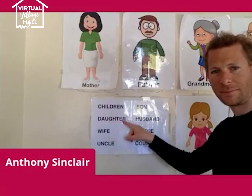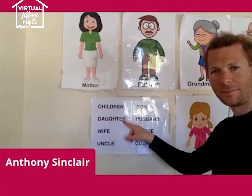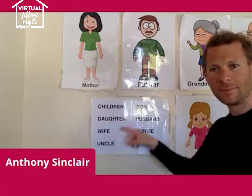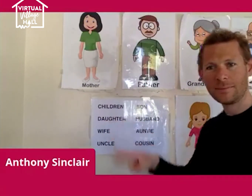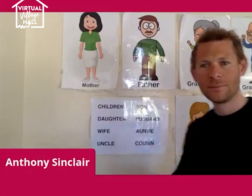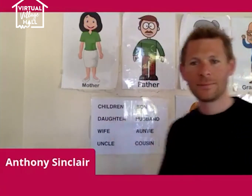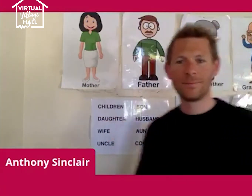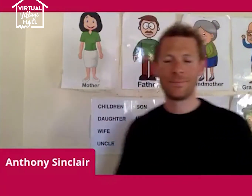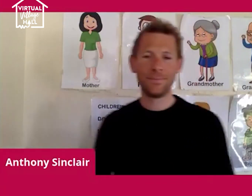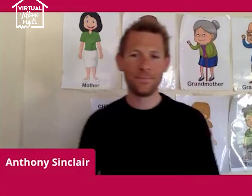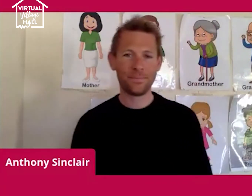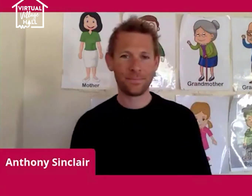Daughter.